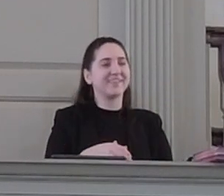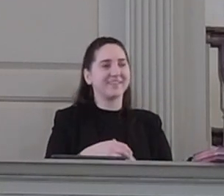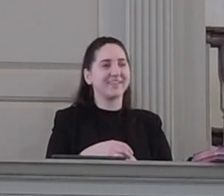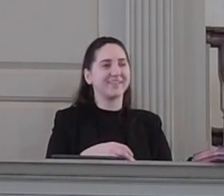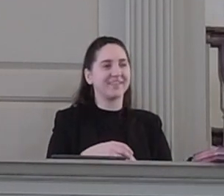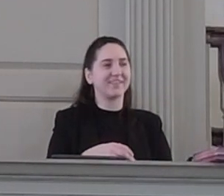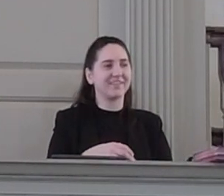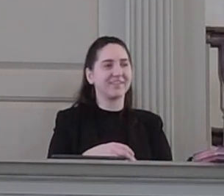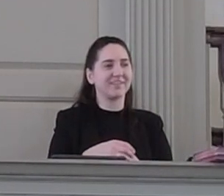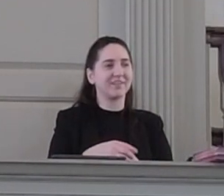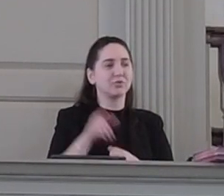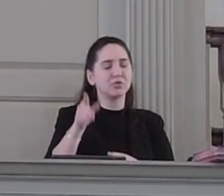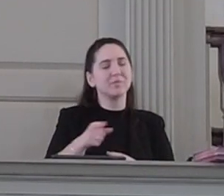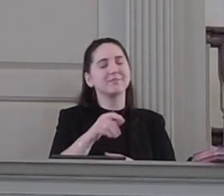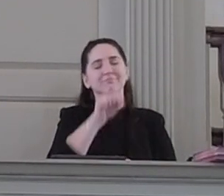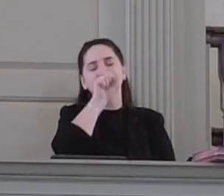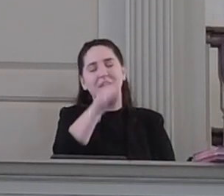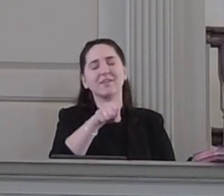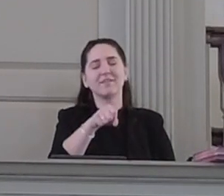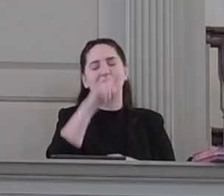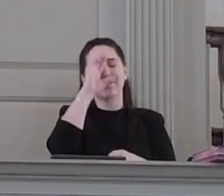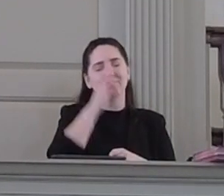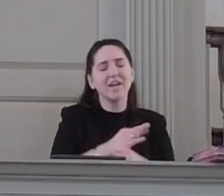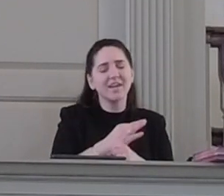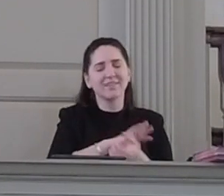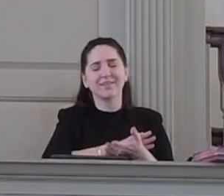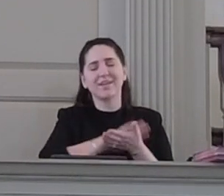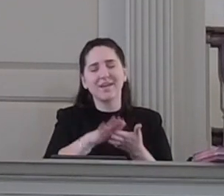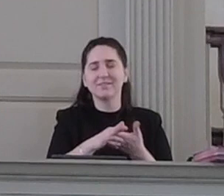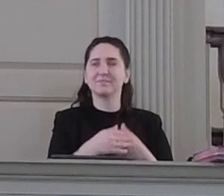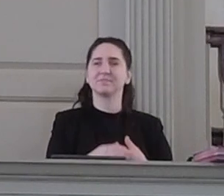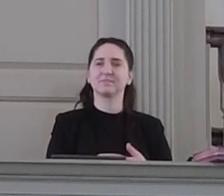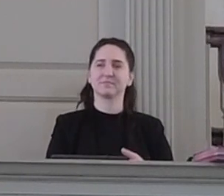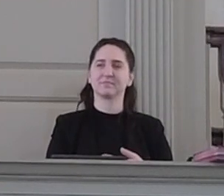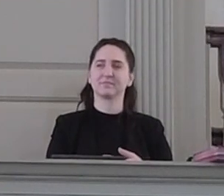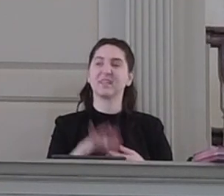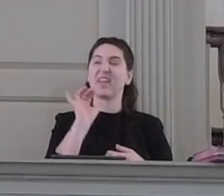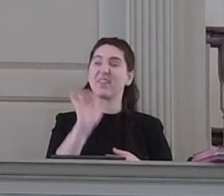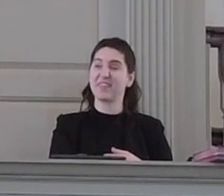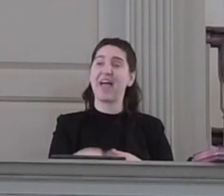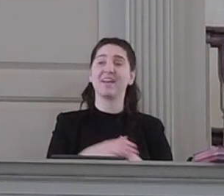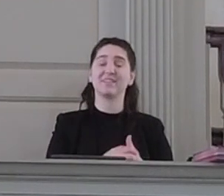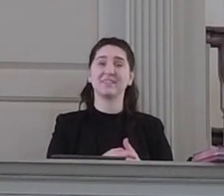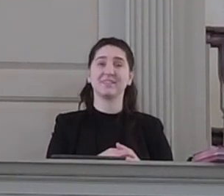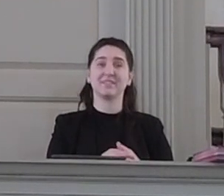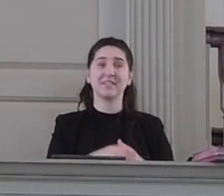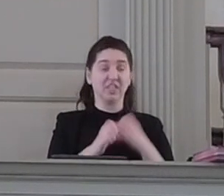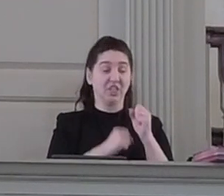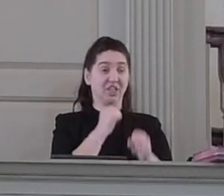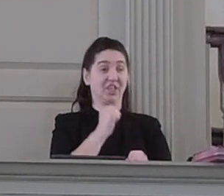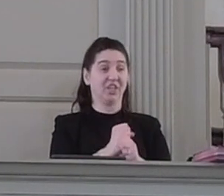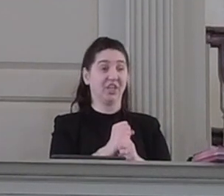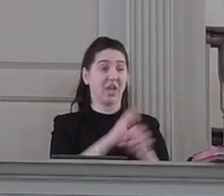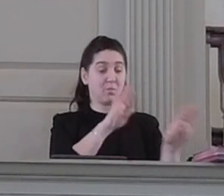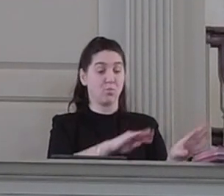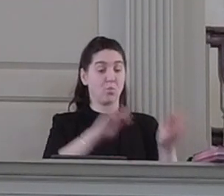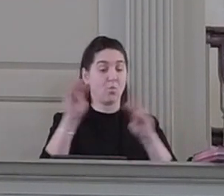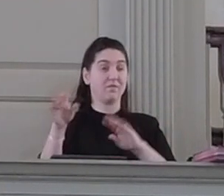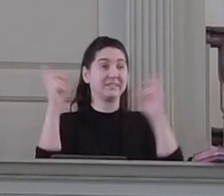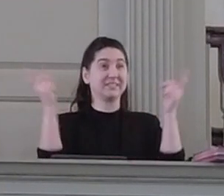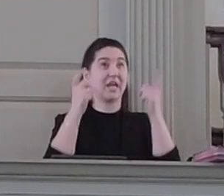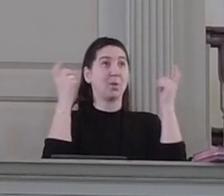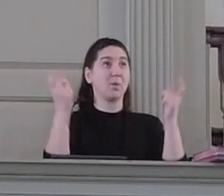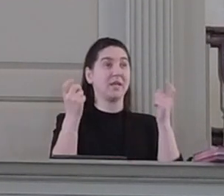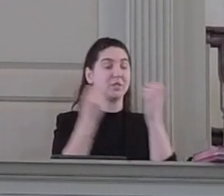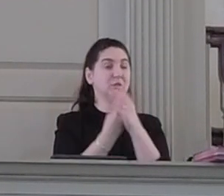She was light and faith and kindness. And that year, I moved over to celebrating her